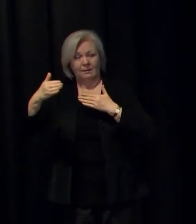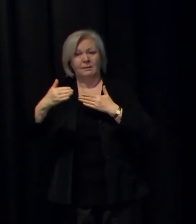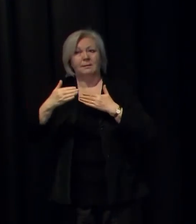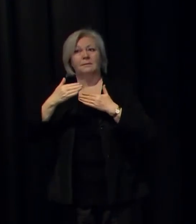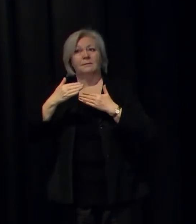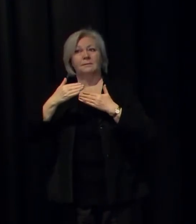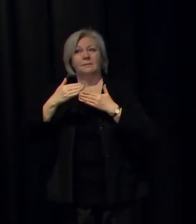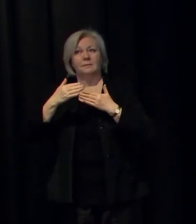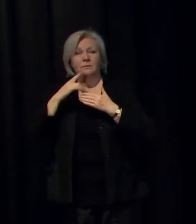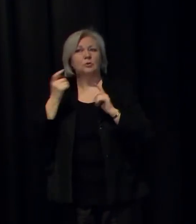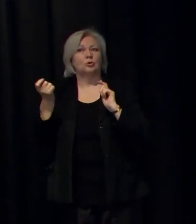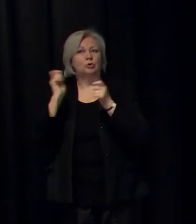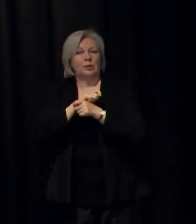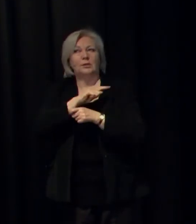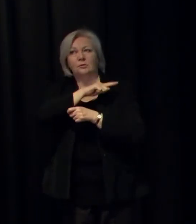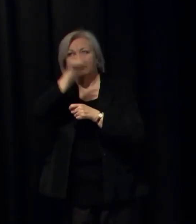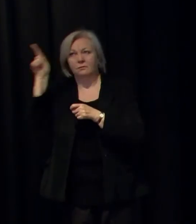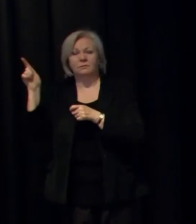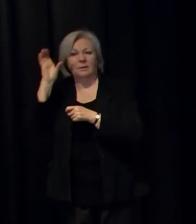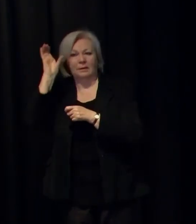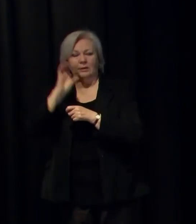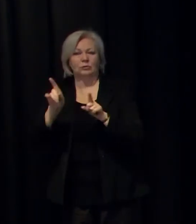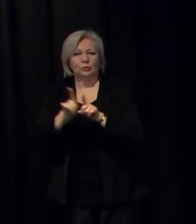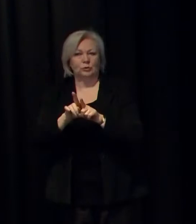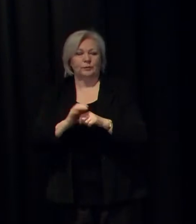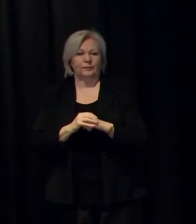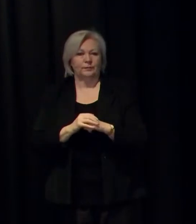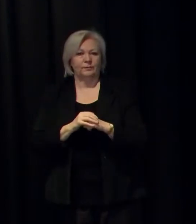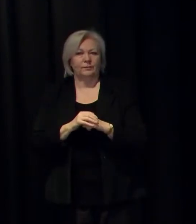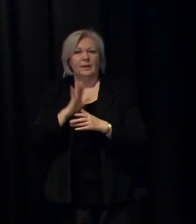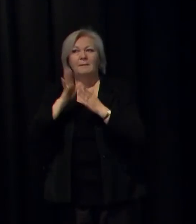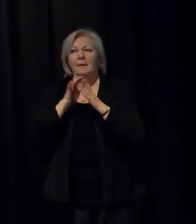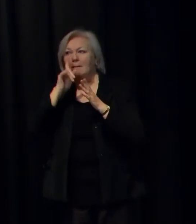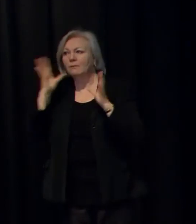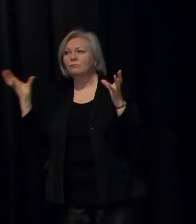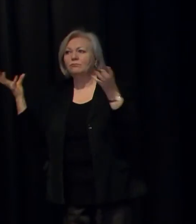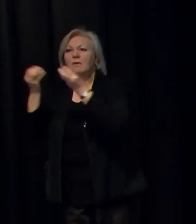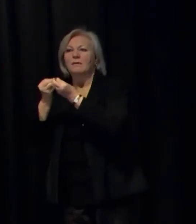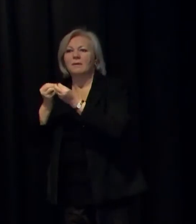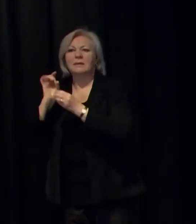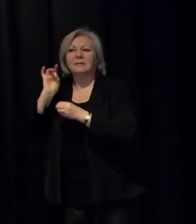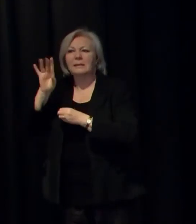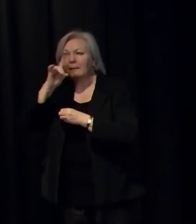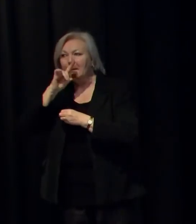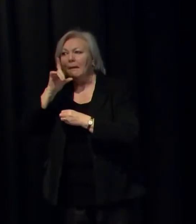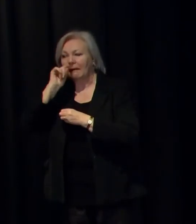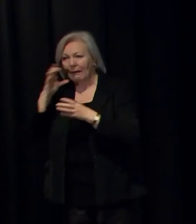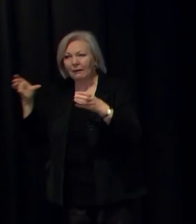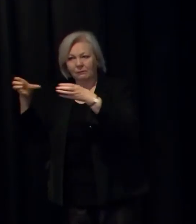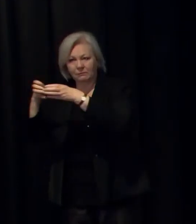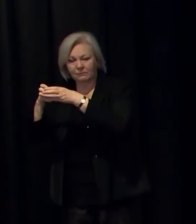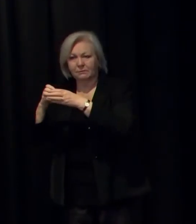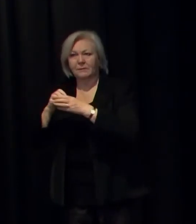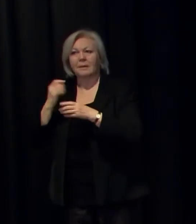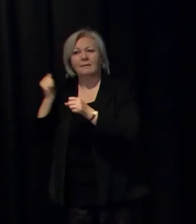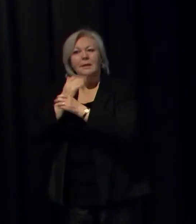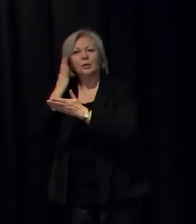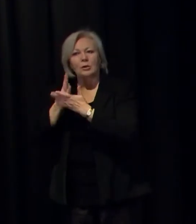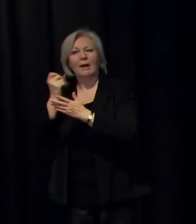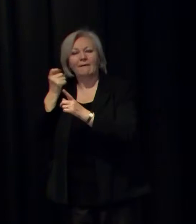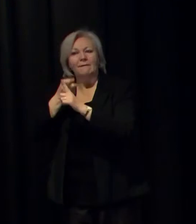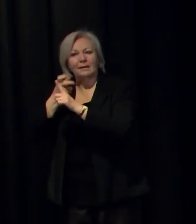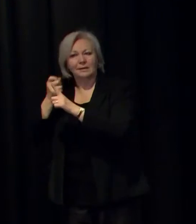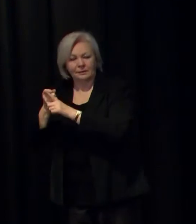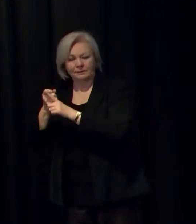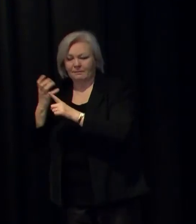to the roadmap settings will apply in regional Victoria. Private gatherings, so 10 people including dependents, with vaccination